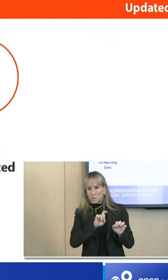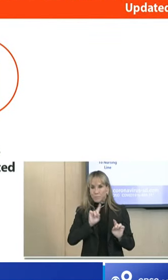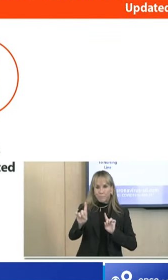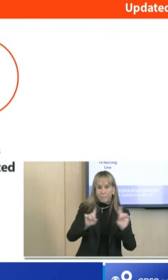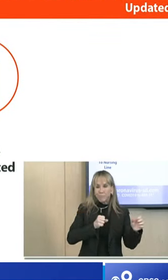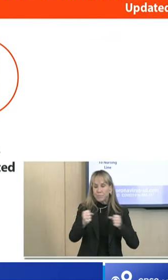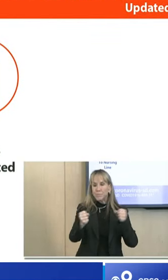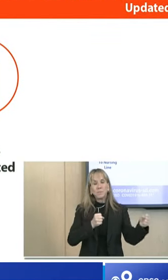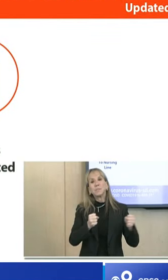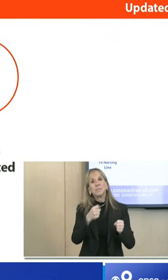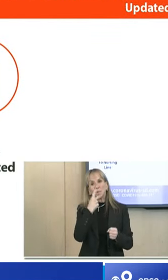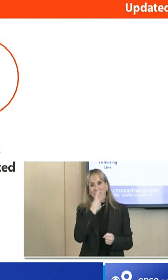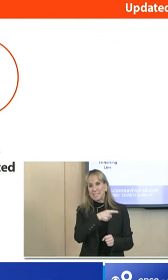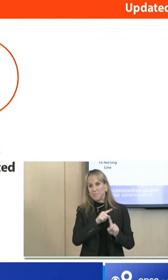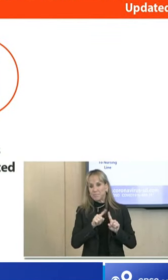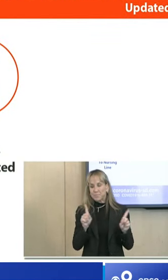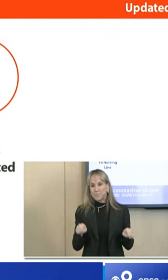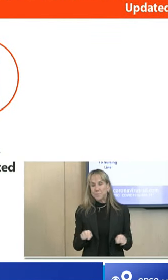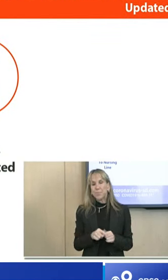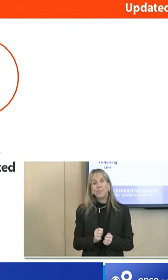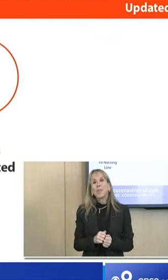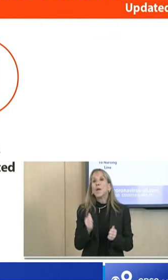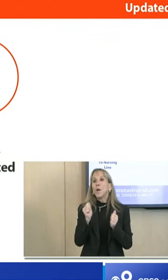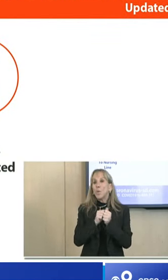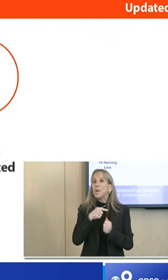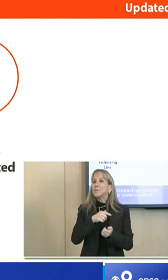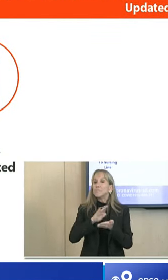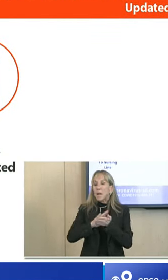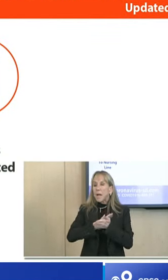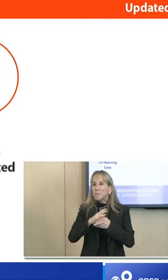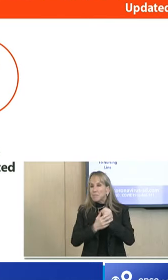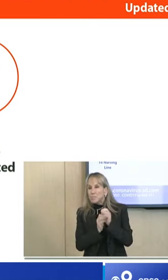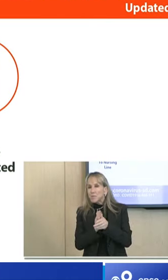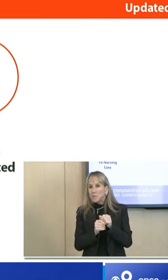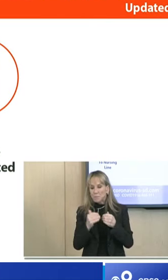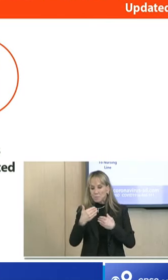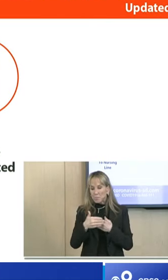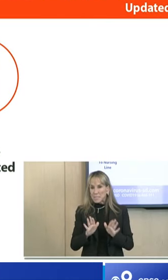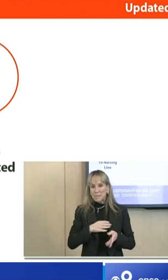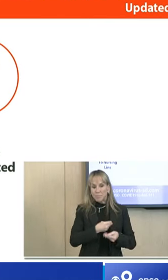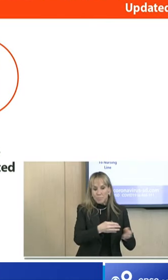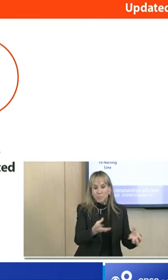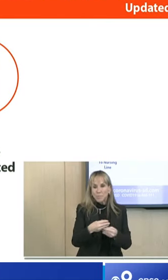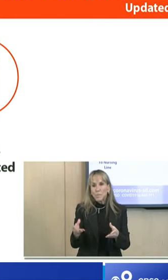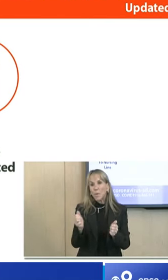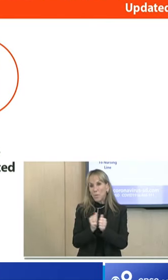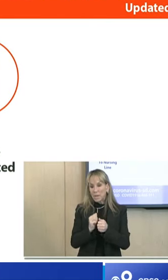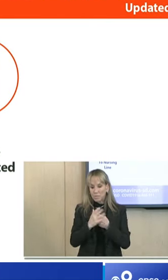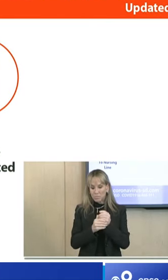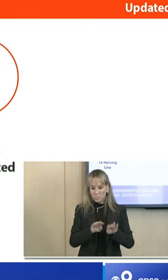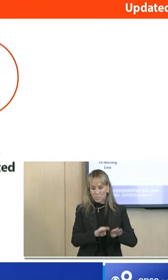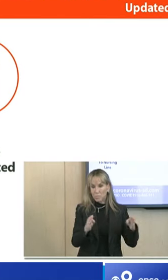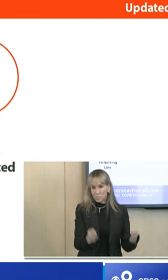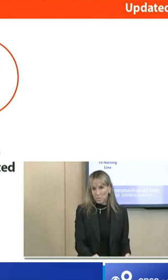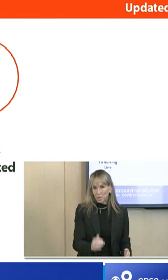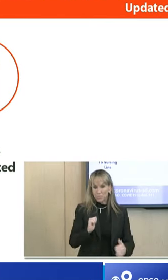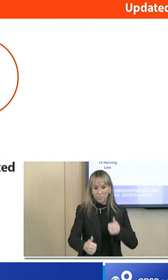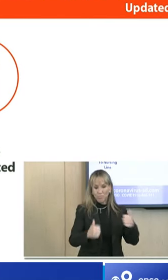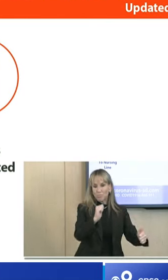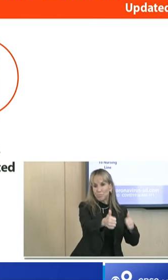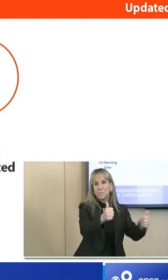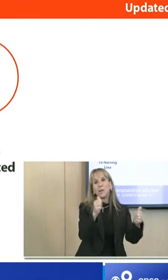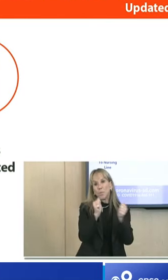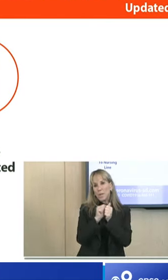Along with the EpiCall coordination, hygiene kits, we continue to distribute hand washing stations and portable toilets. The next